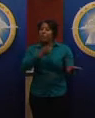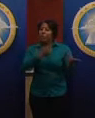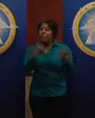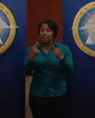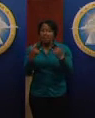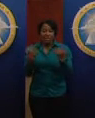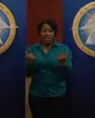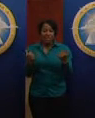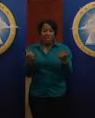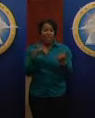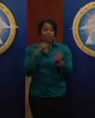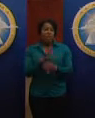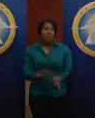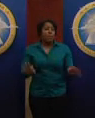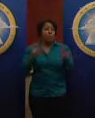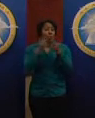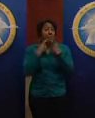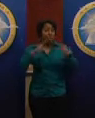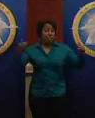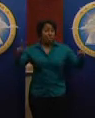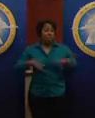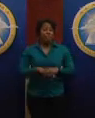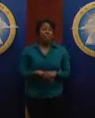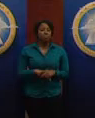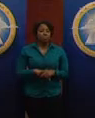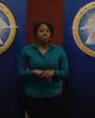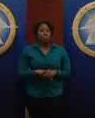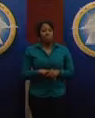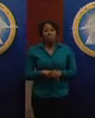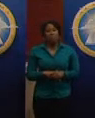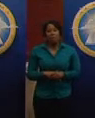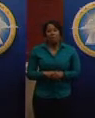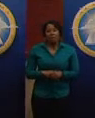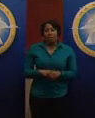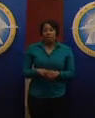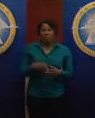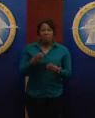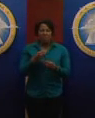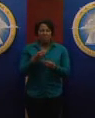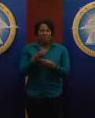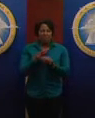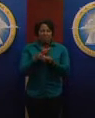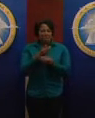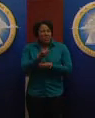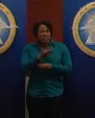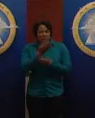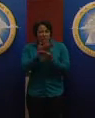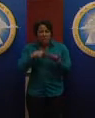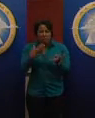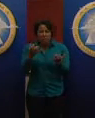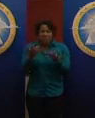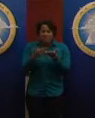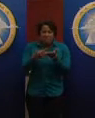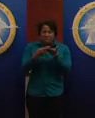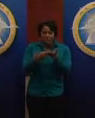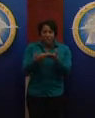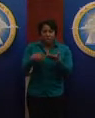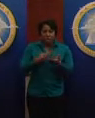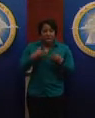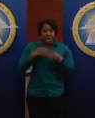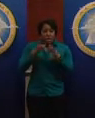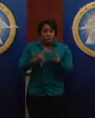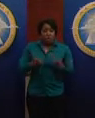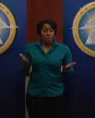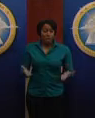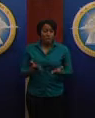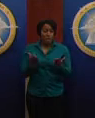very important announcement. A couple of housekeeping details before we jump right into it. We have our interpreter here.